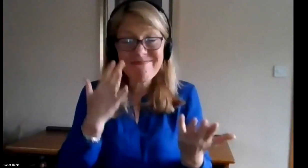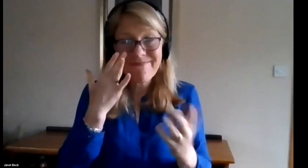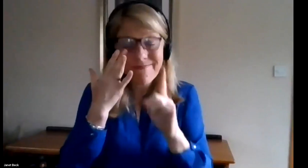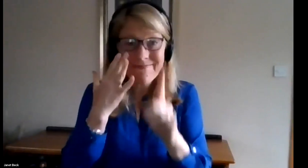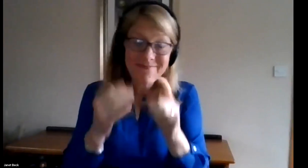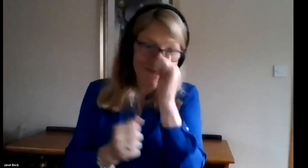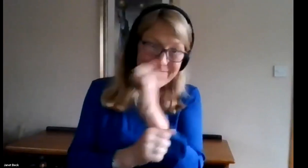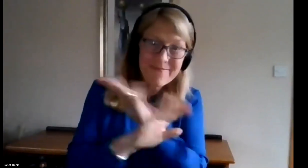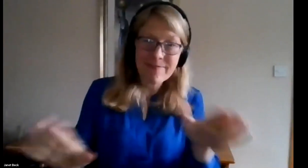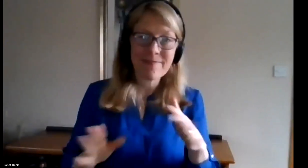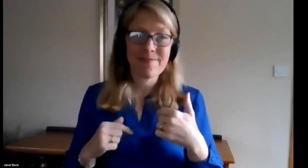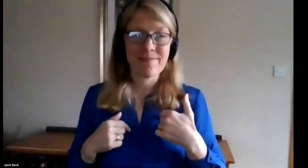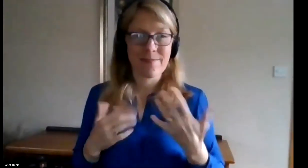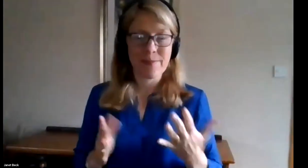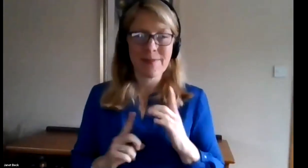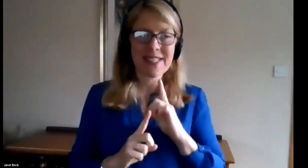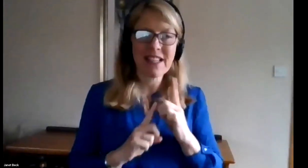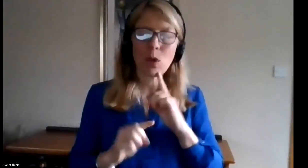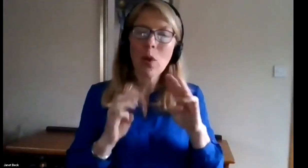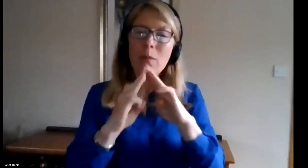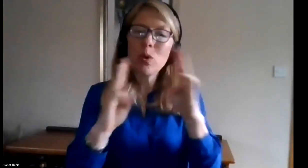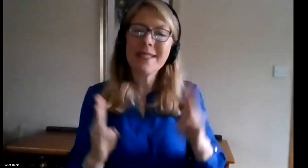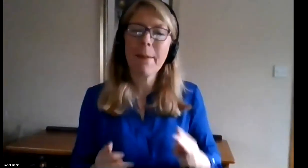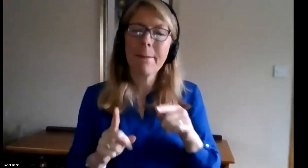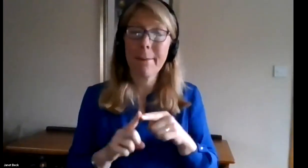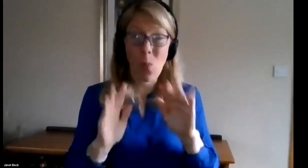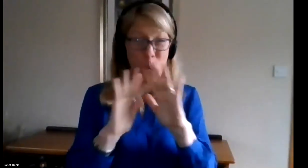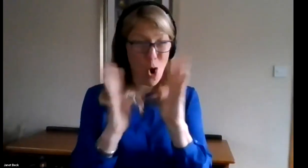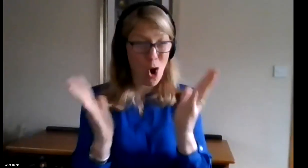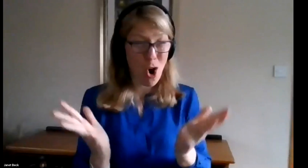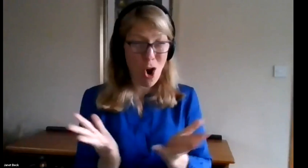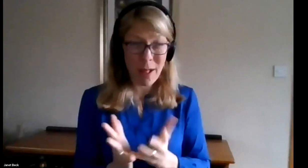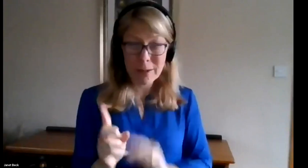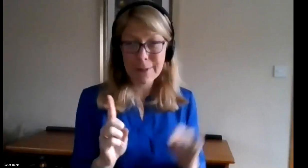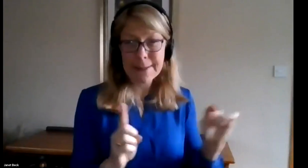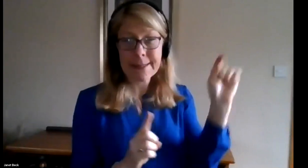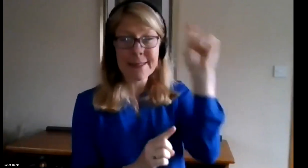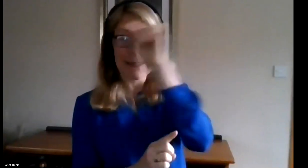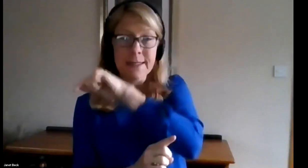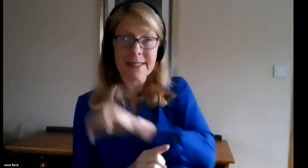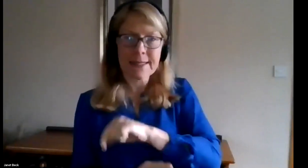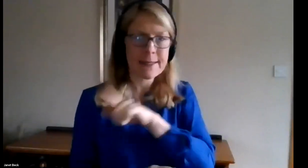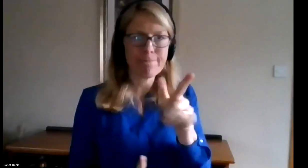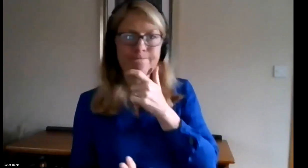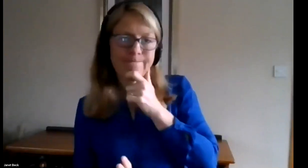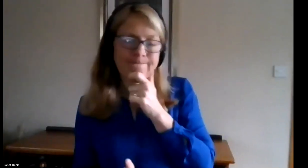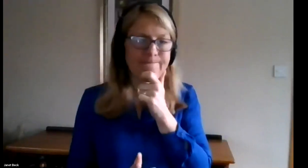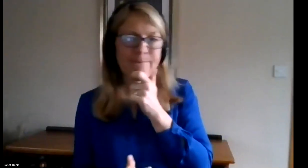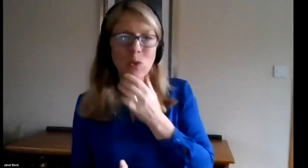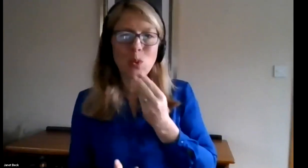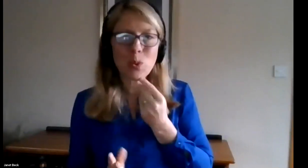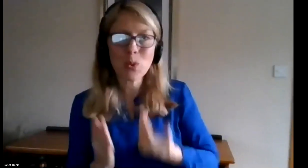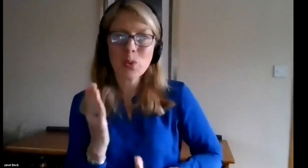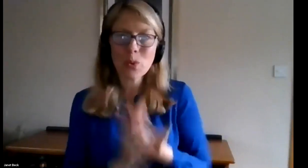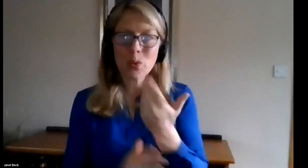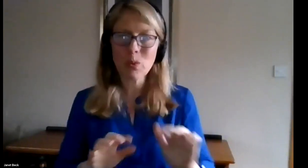series of interviews with museums around the world who are using new innovative technologies to advance their reach to